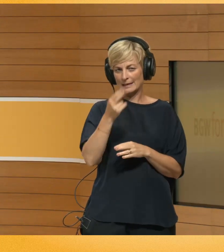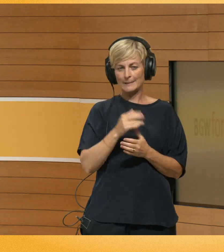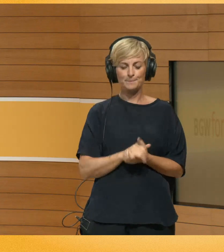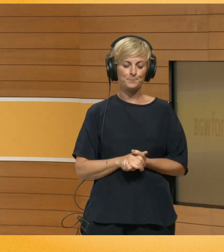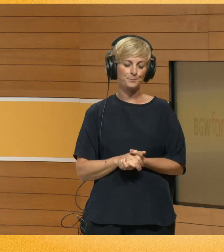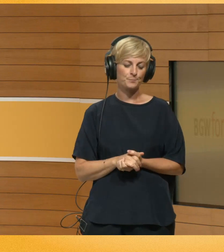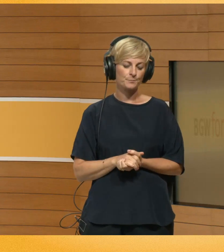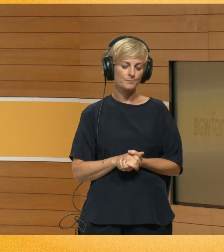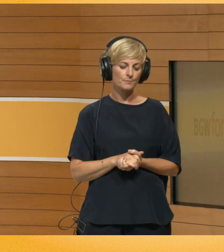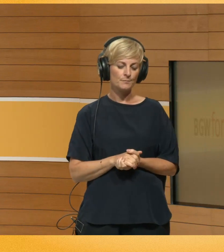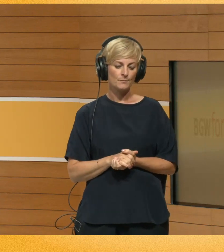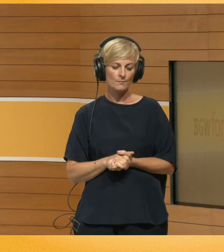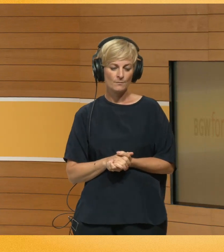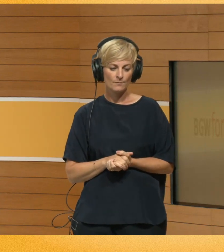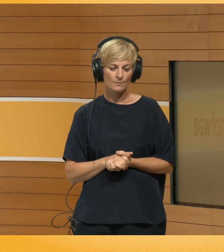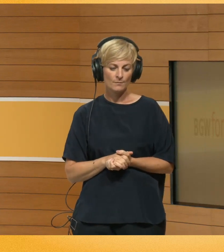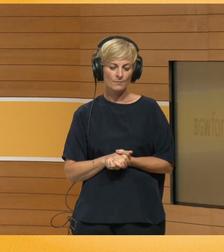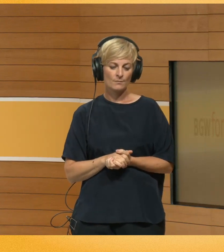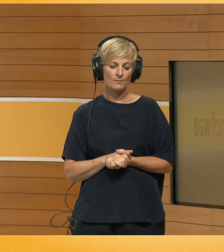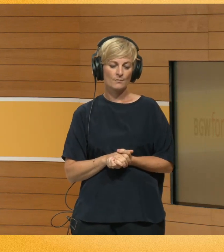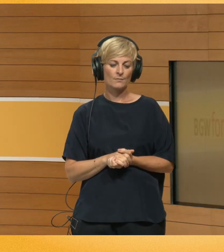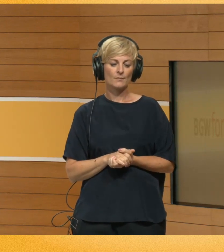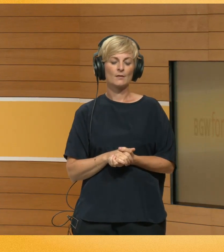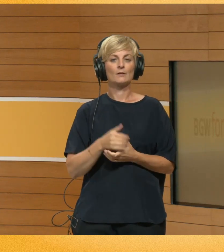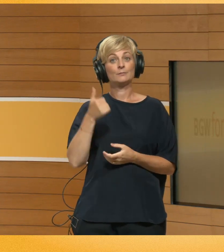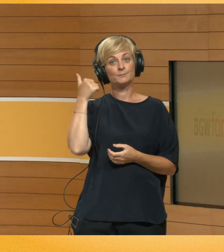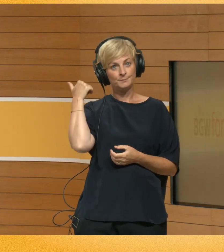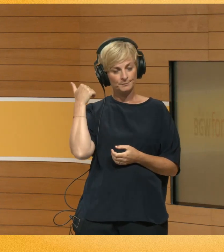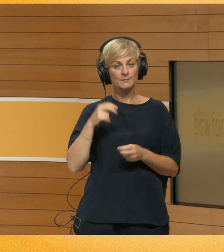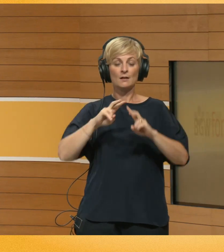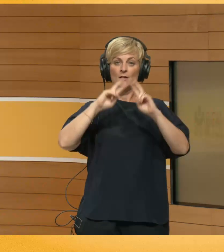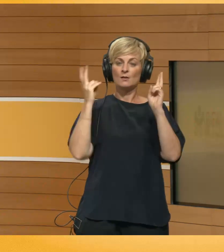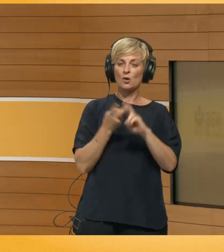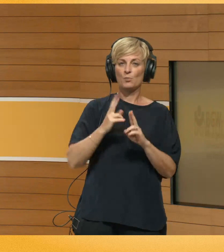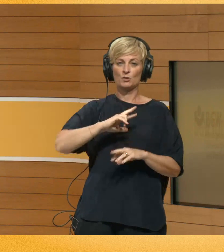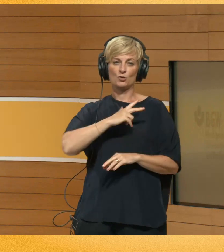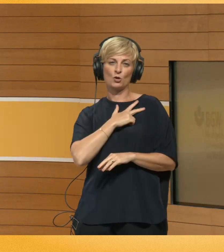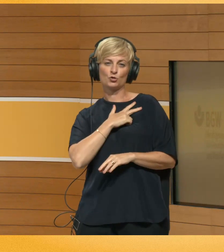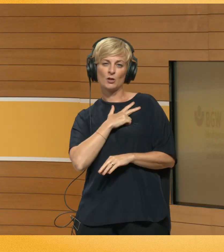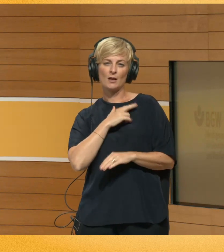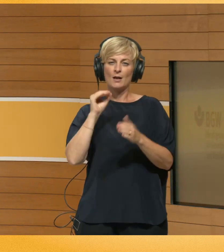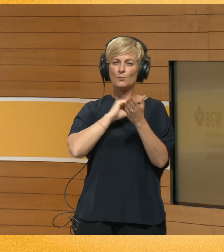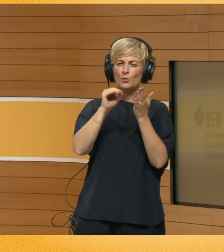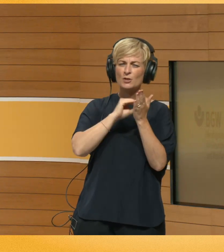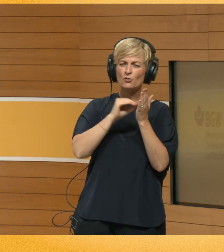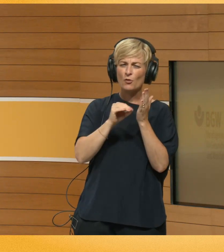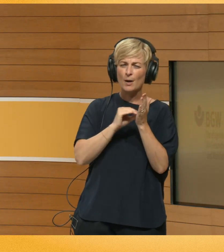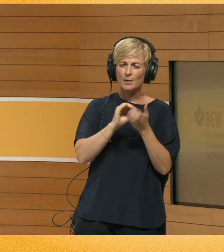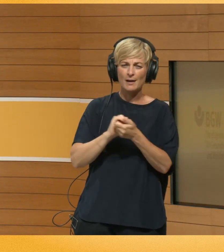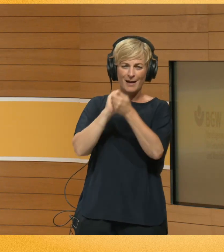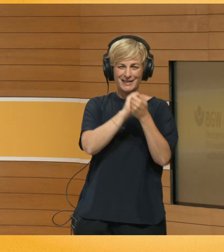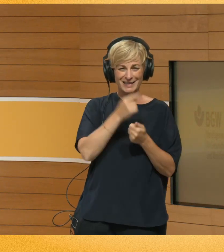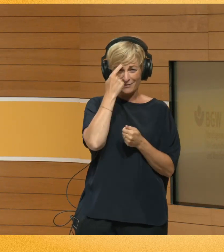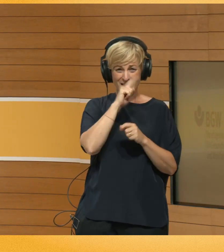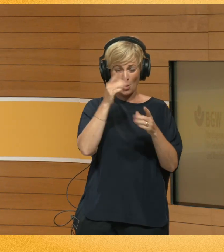the Global Social Prescribing Alliance. So we set up a social prescribing alliance. I'm not sure if people in Germany are familiar with social prescribing, but this